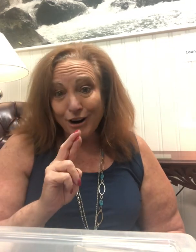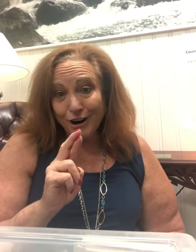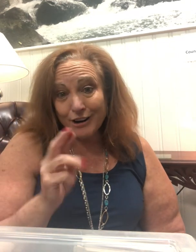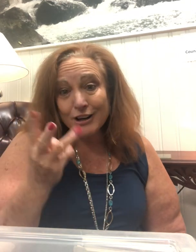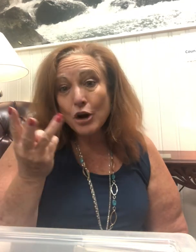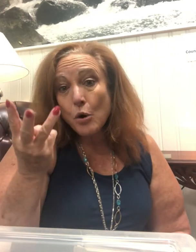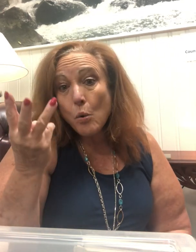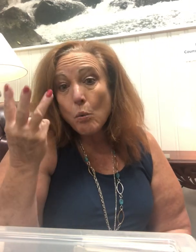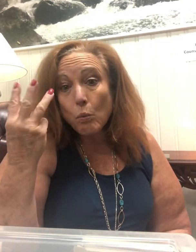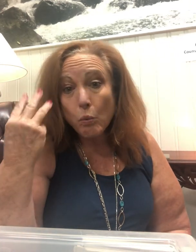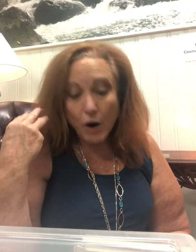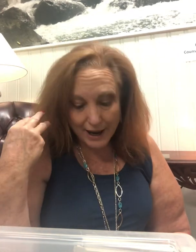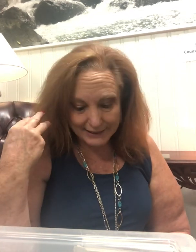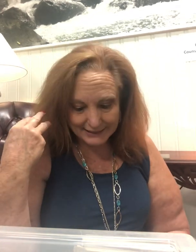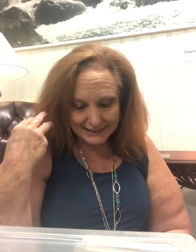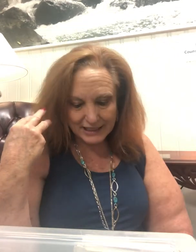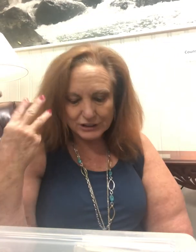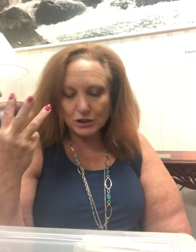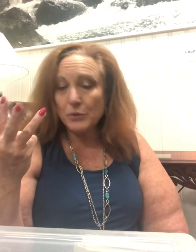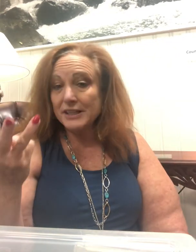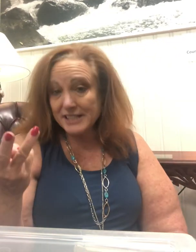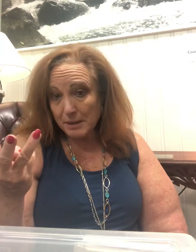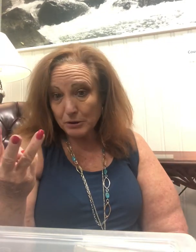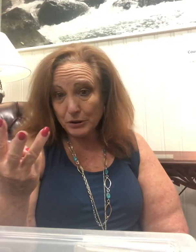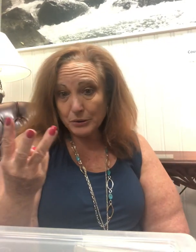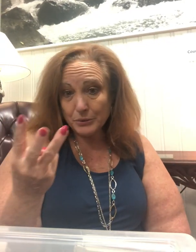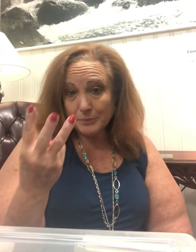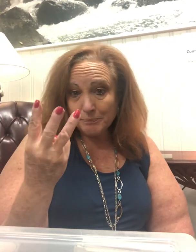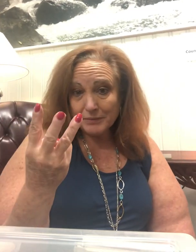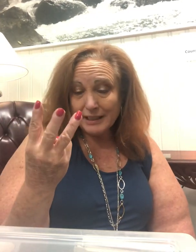are, was. So the W